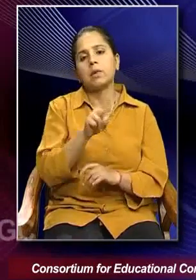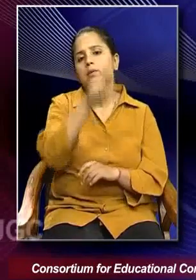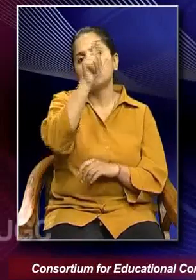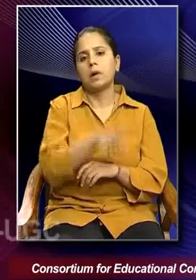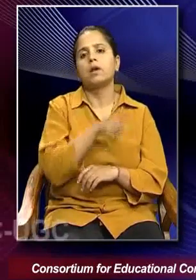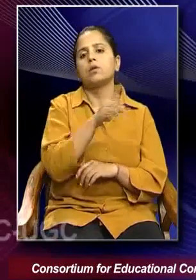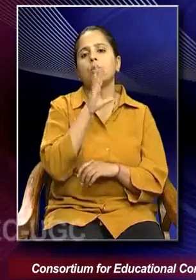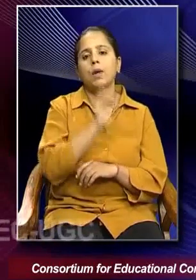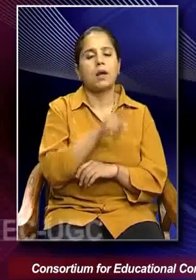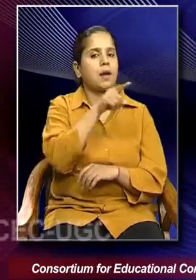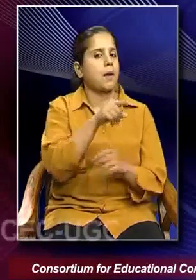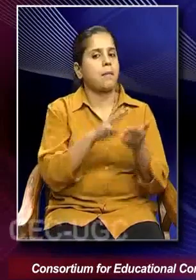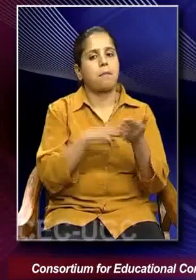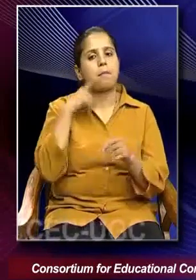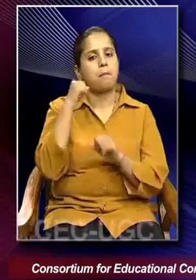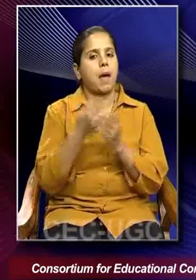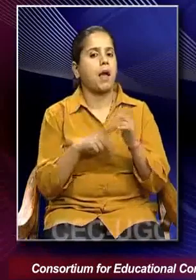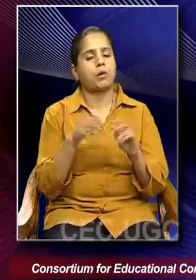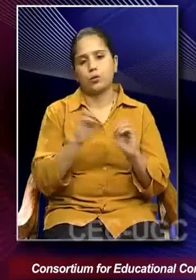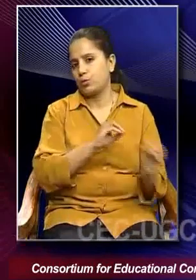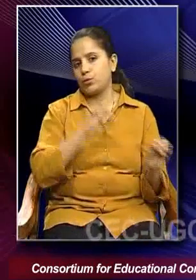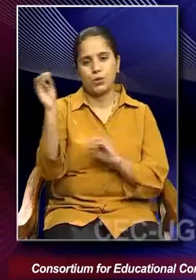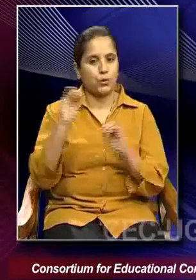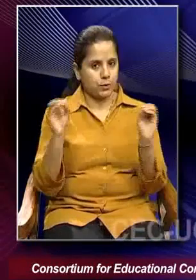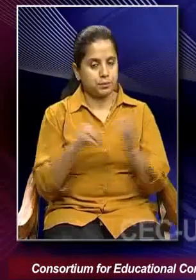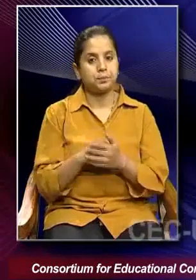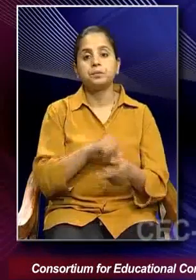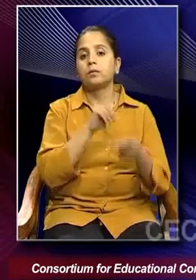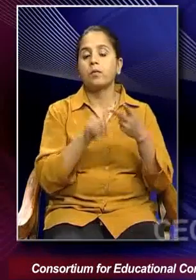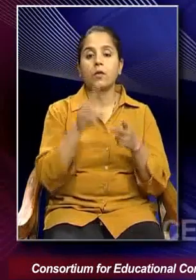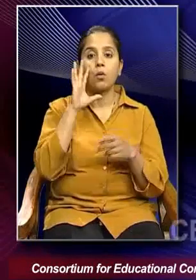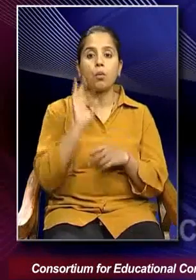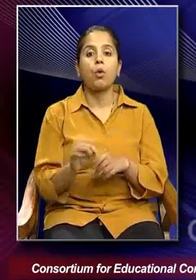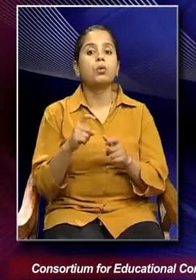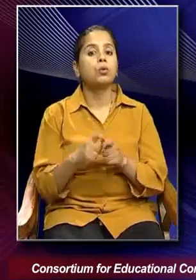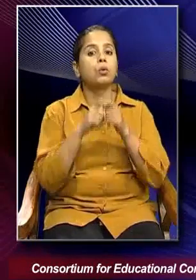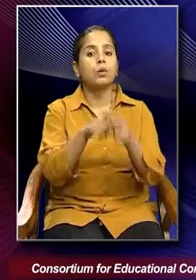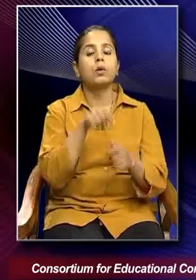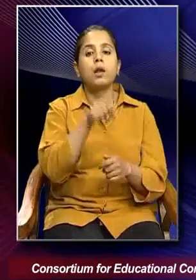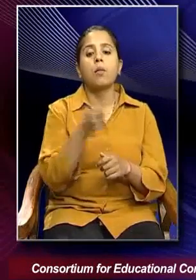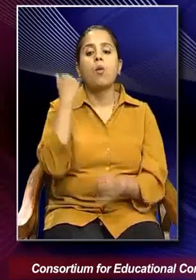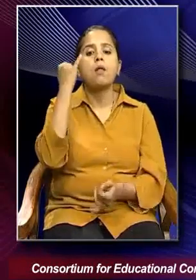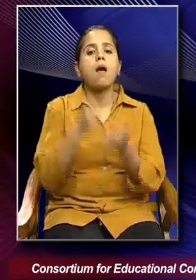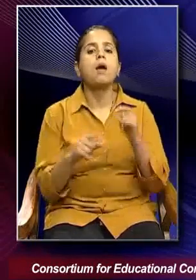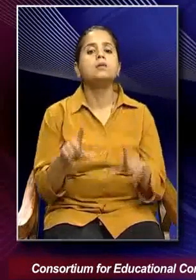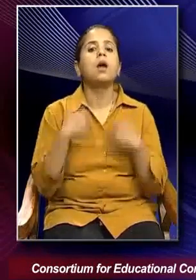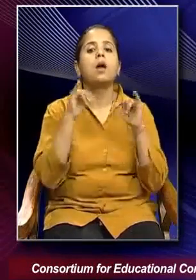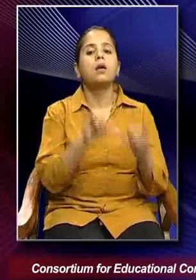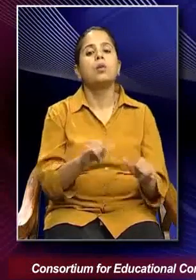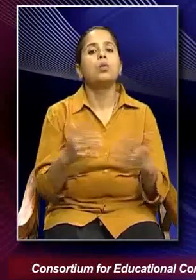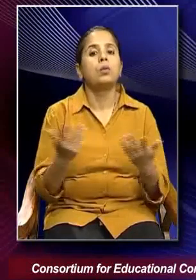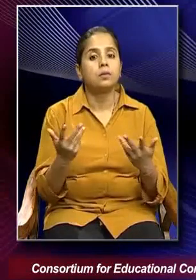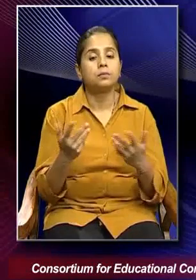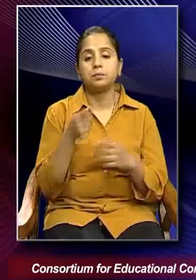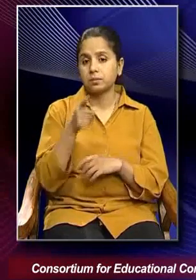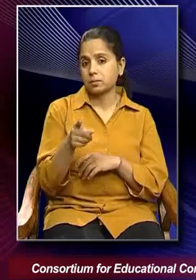is actually a non-migrant. Second important question is the place of last residence. So this question is